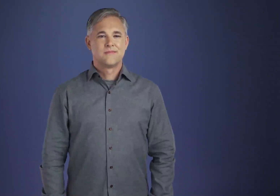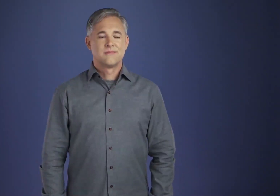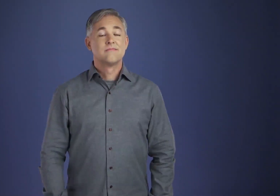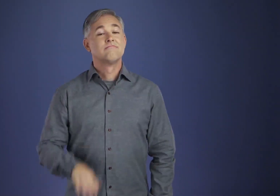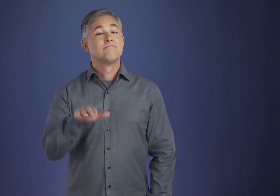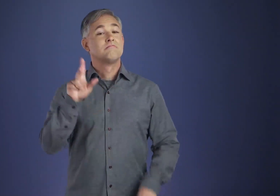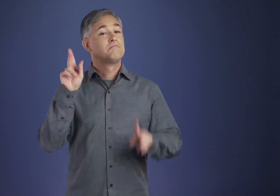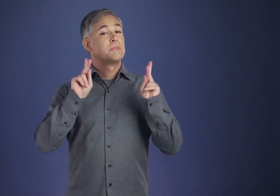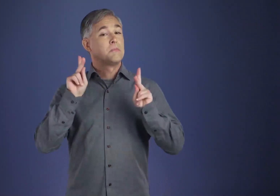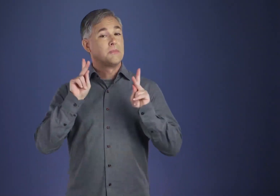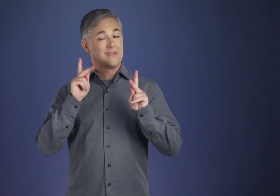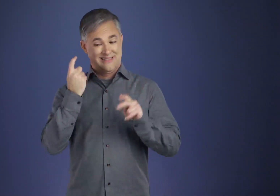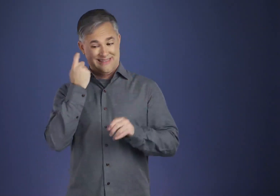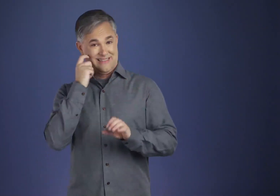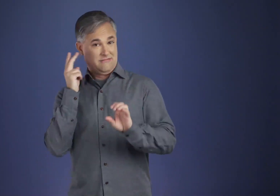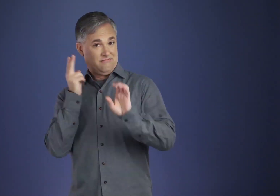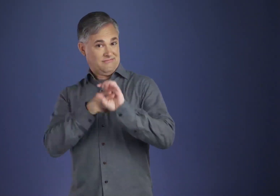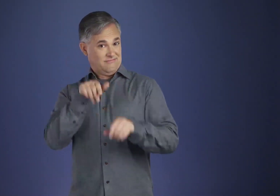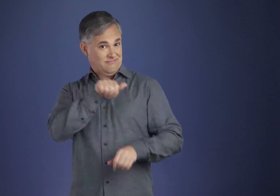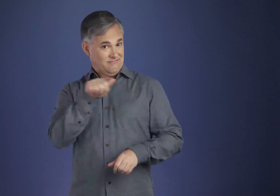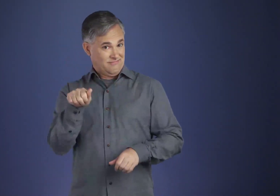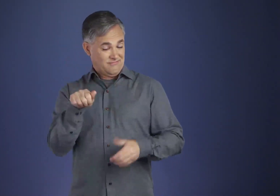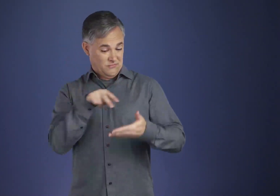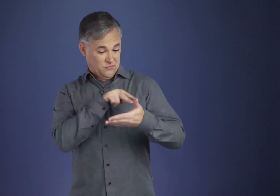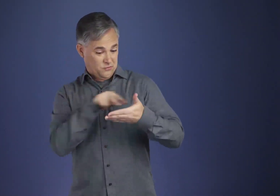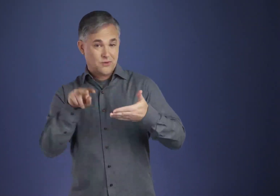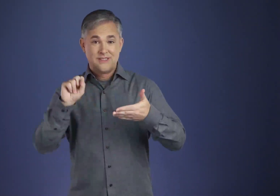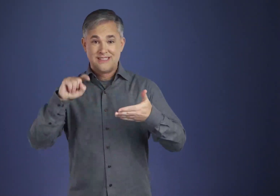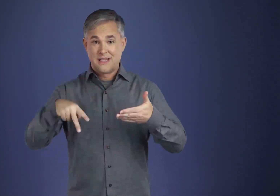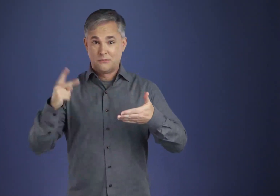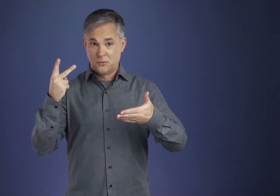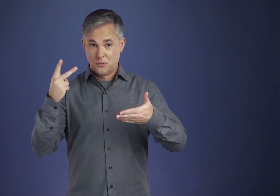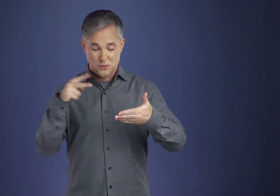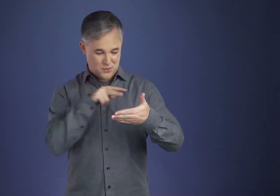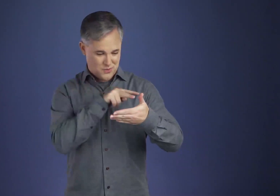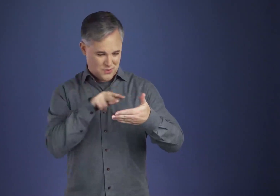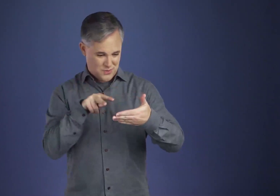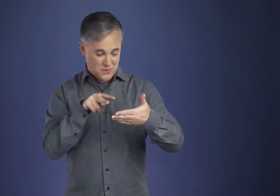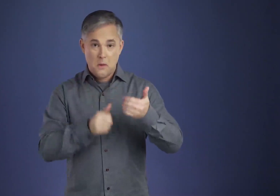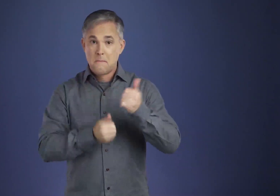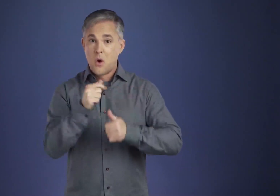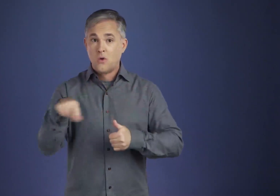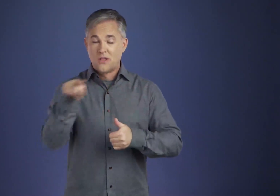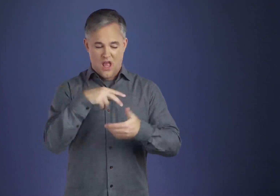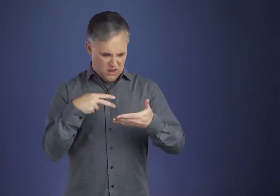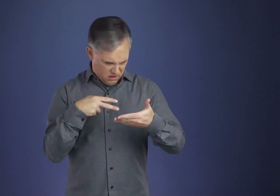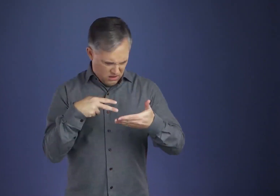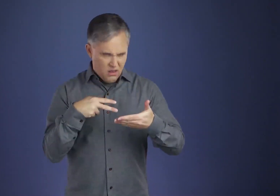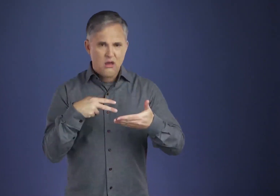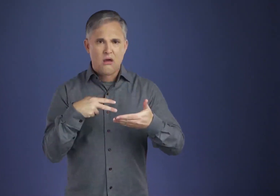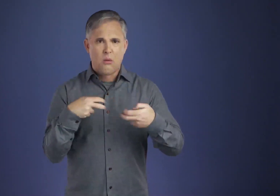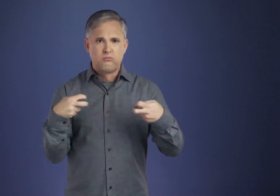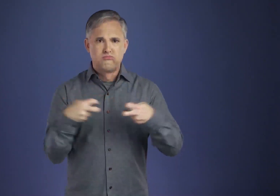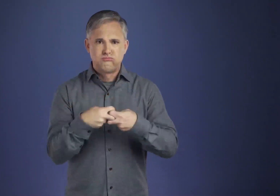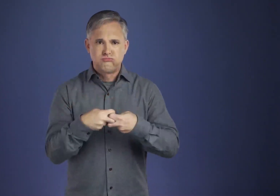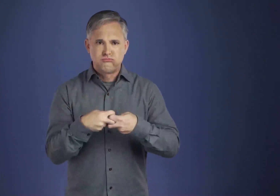The moment they read Step 2, most AA newcomers are confronted with a dilemma, sometimes a serious